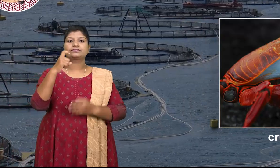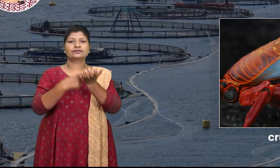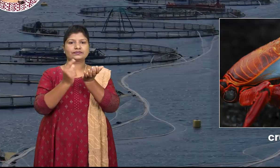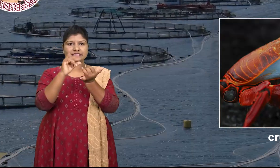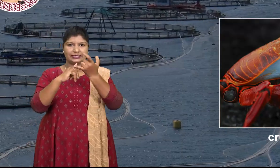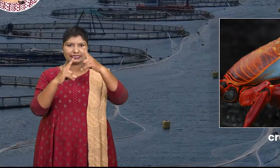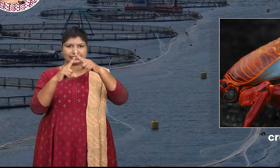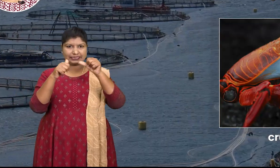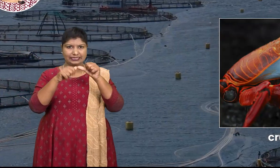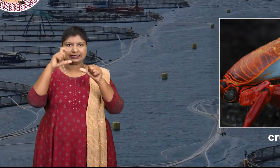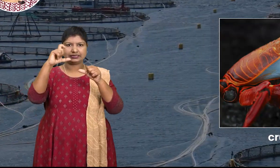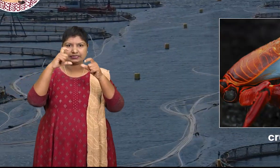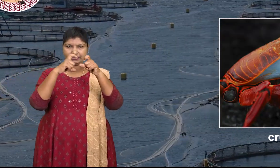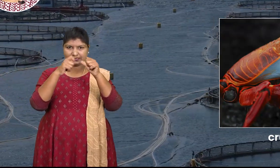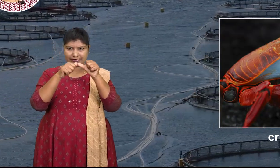crustaceans,